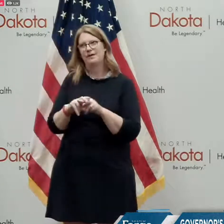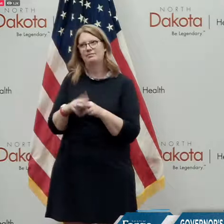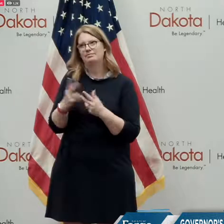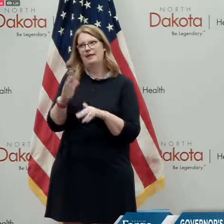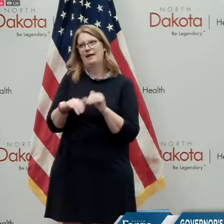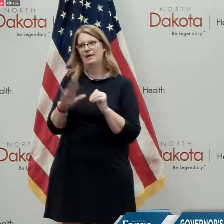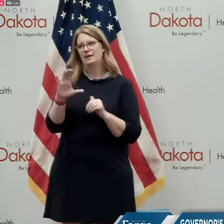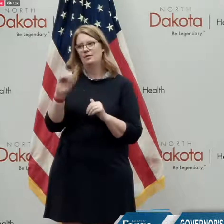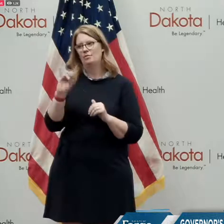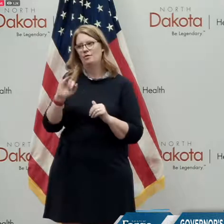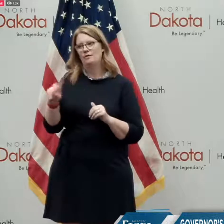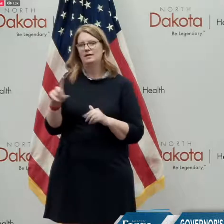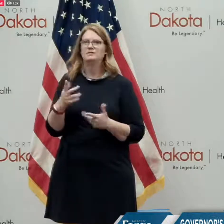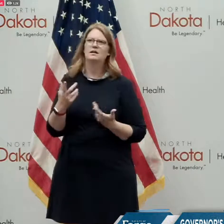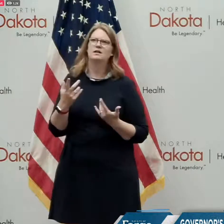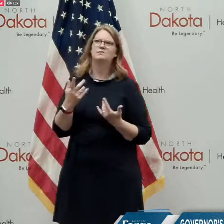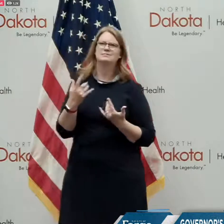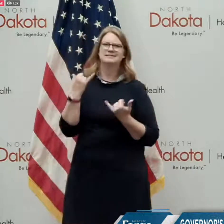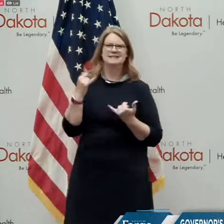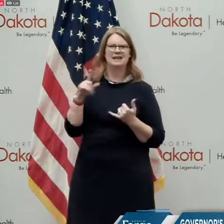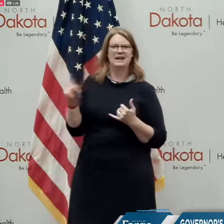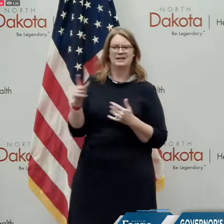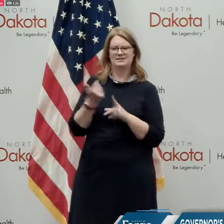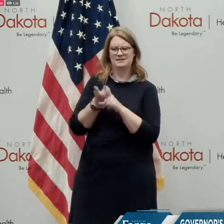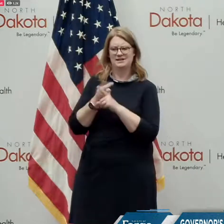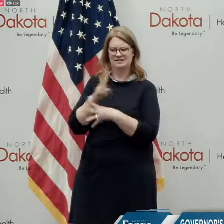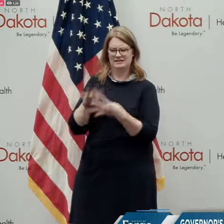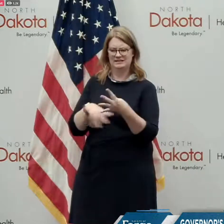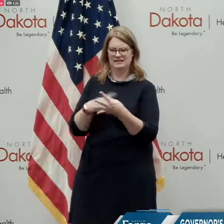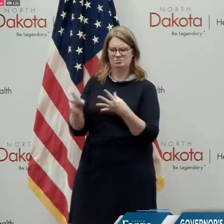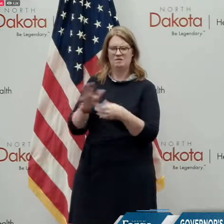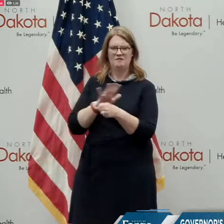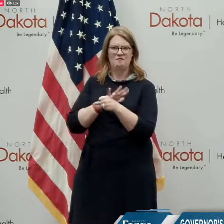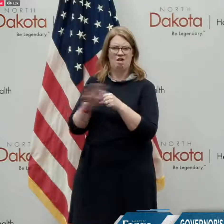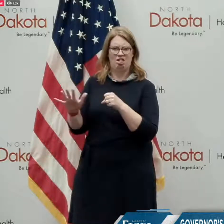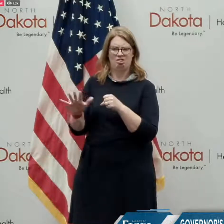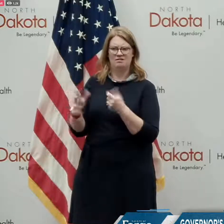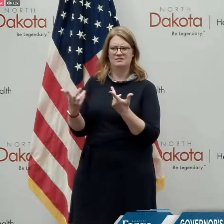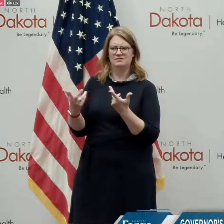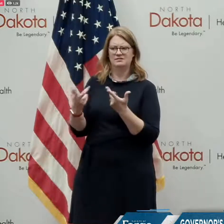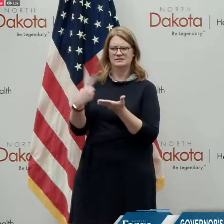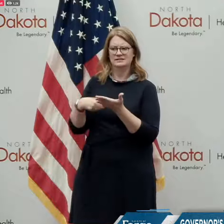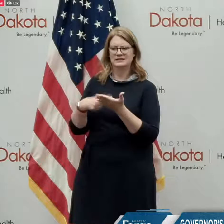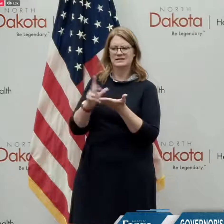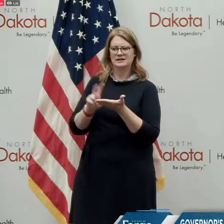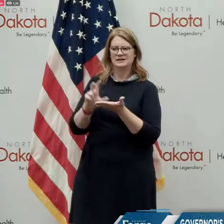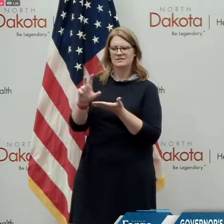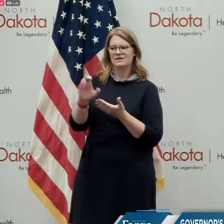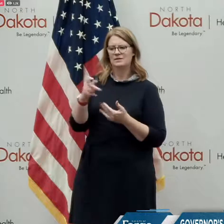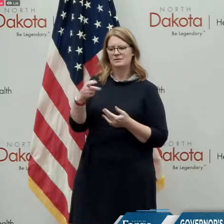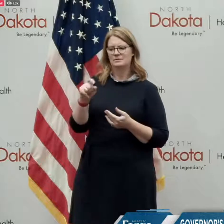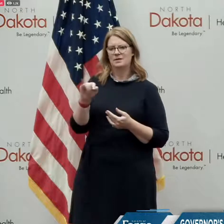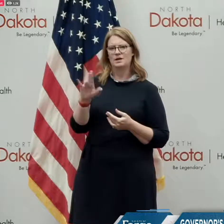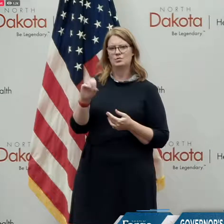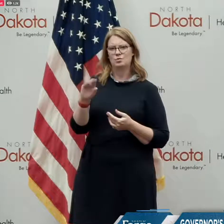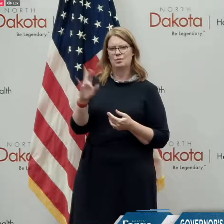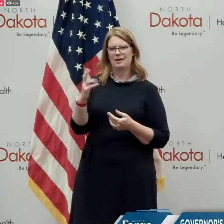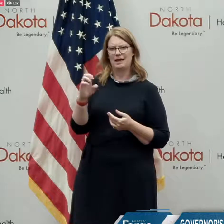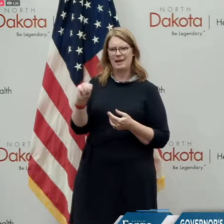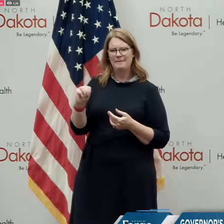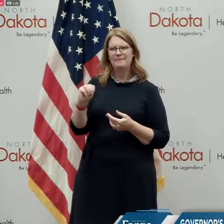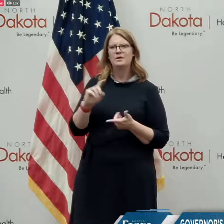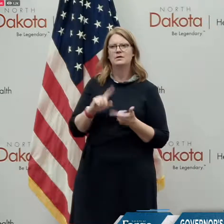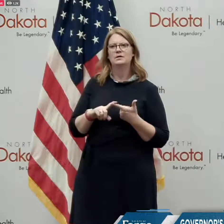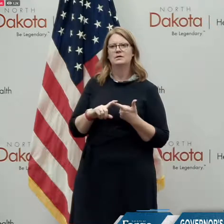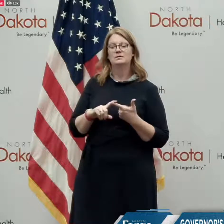in particular, I know today, for example, he had a jam-packed day talking about investments in petrochem. Could be some